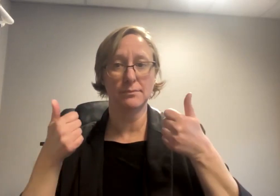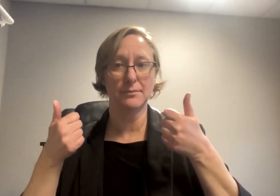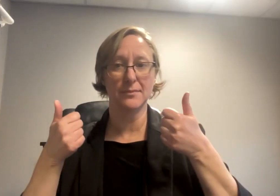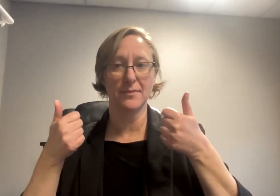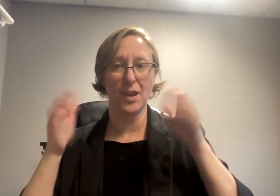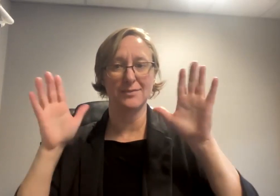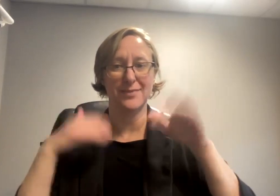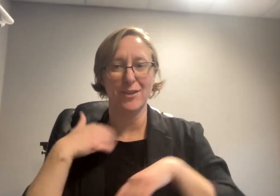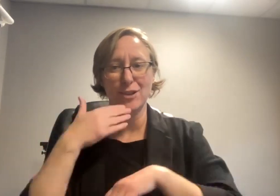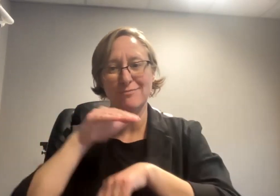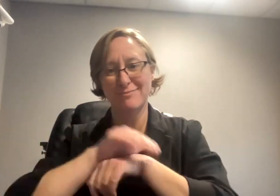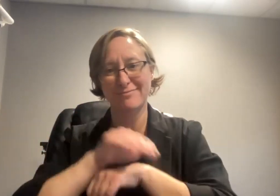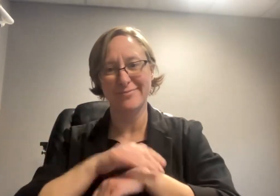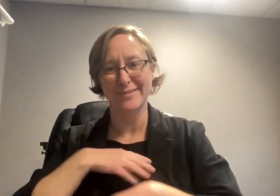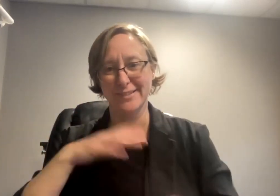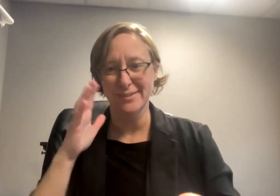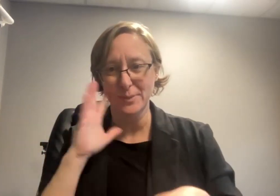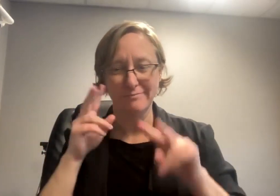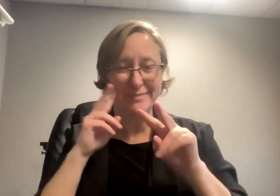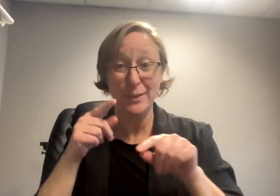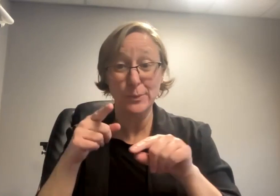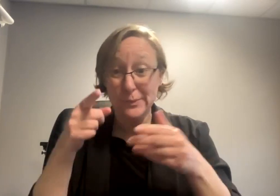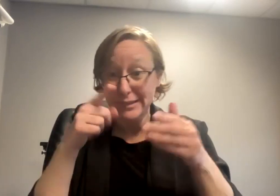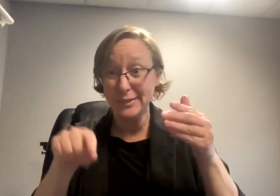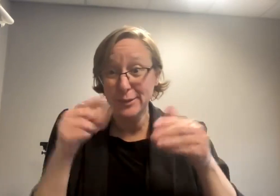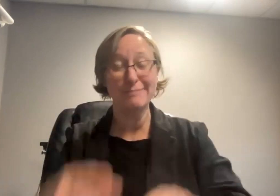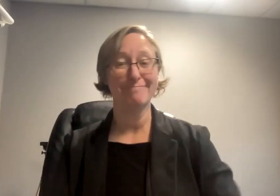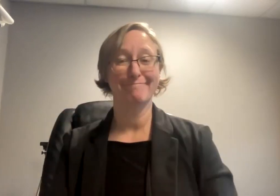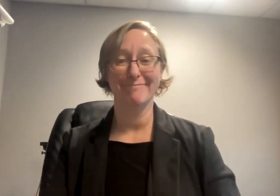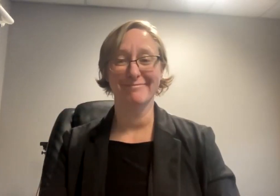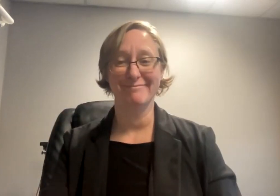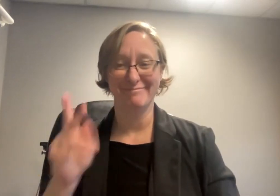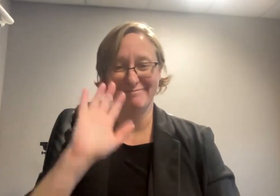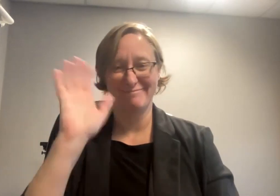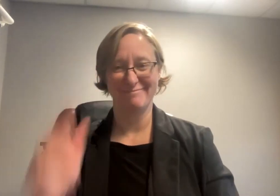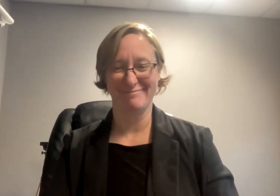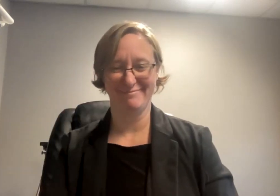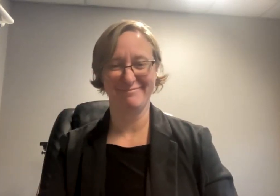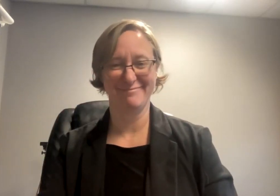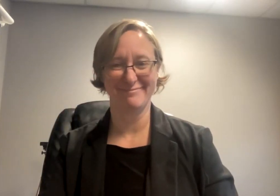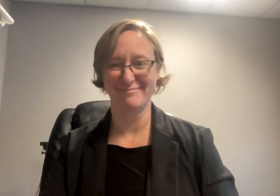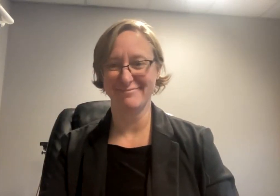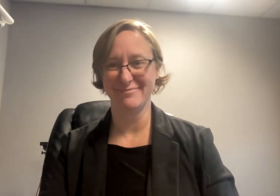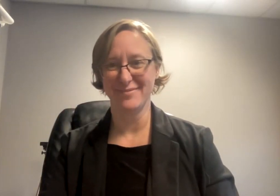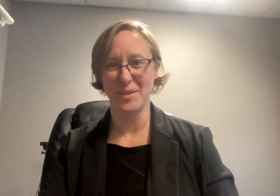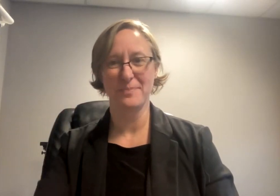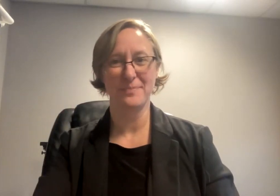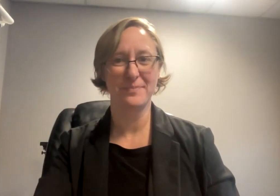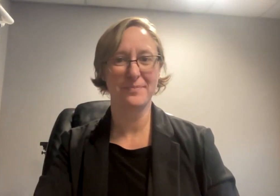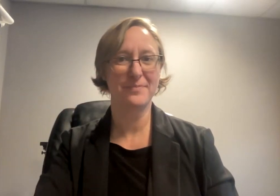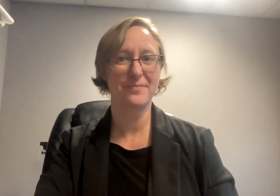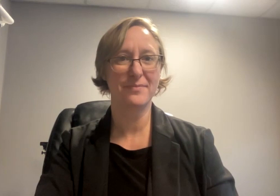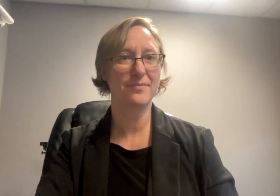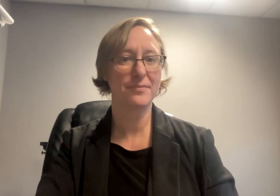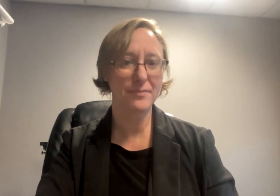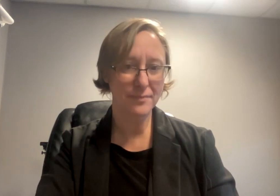comments, questions, concerns? Good to go? All right, guys have a good night. Thanks. We'll look forward to seeing you guys next week, Thursday.